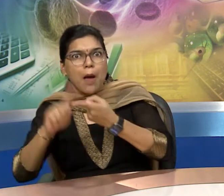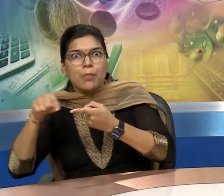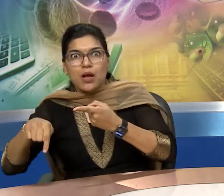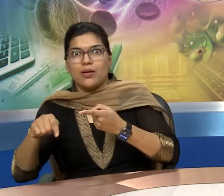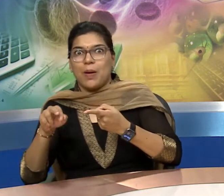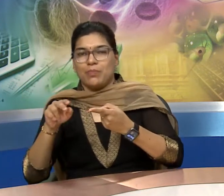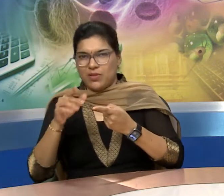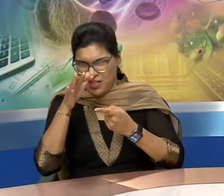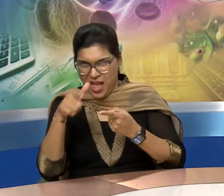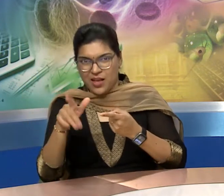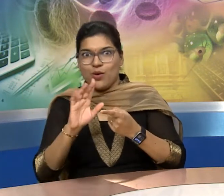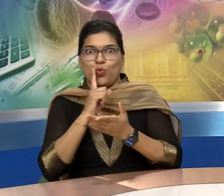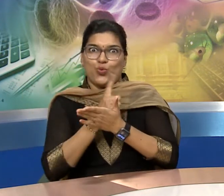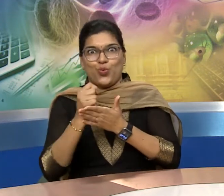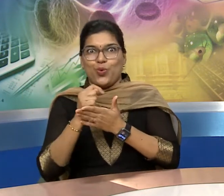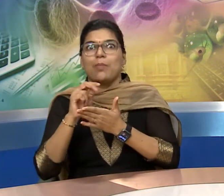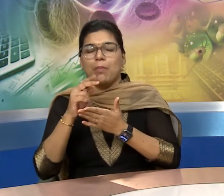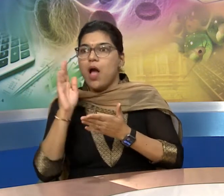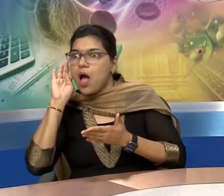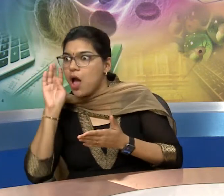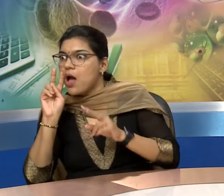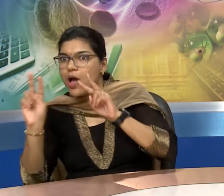particularly on the topic of their interest.